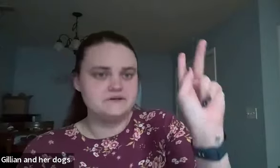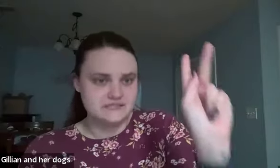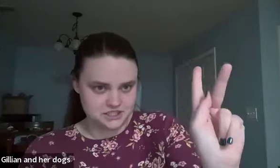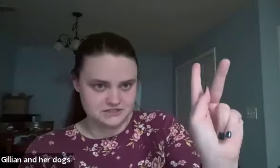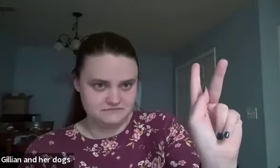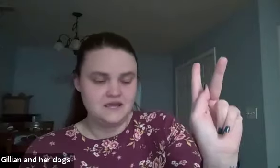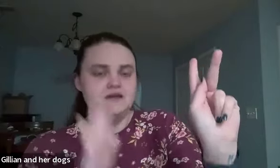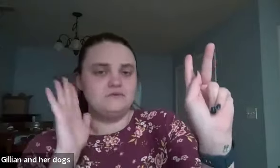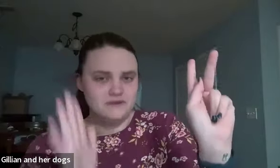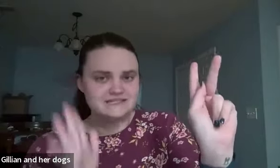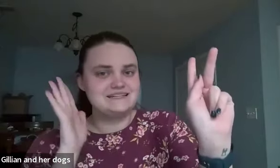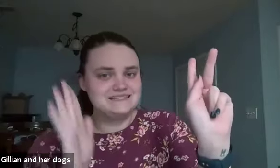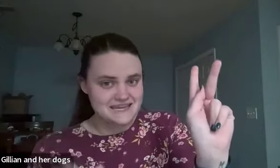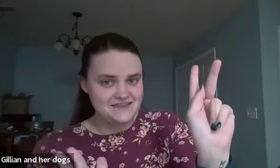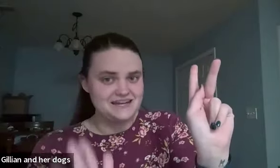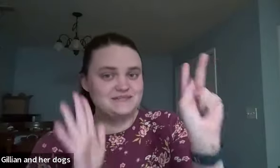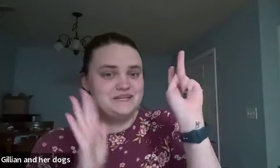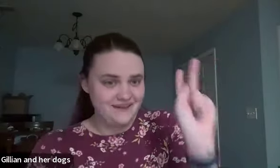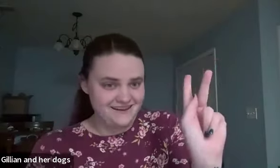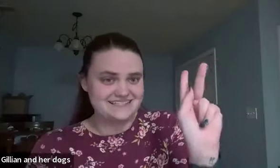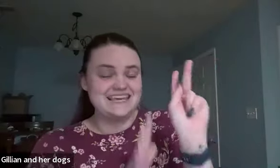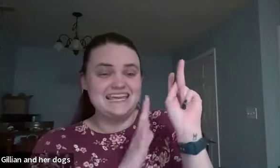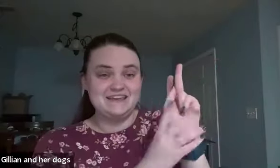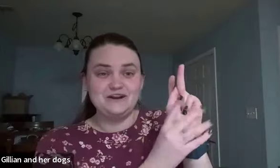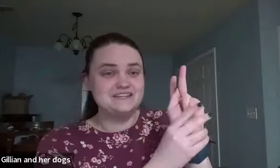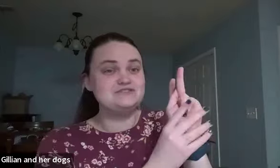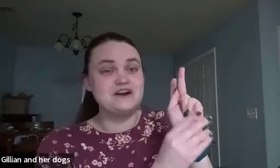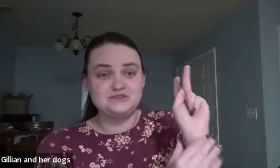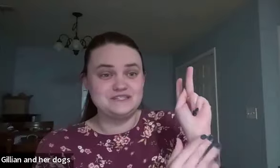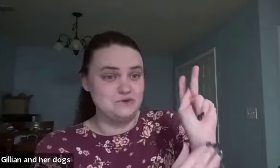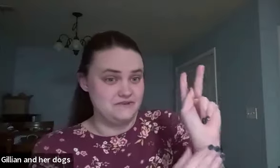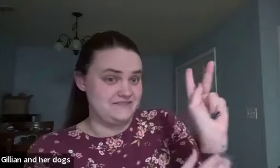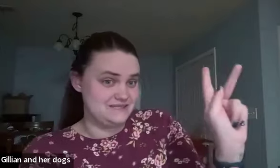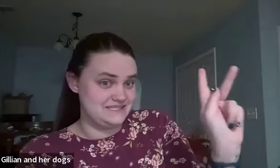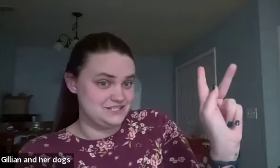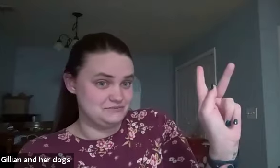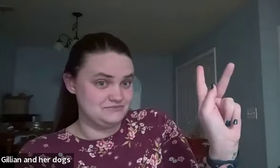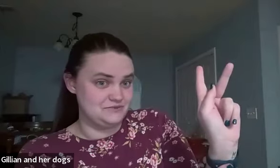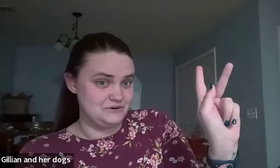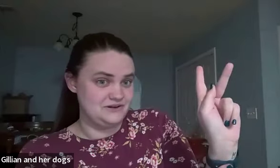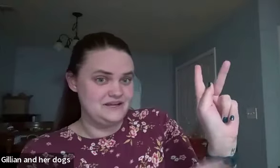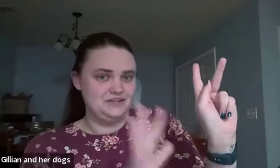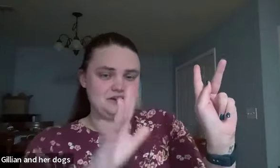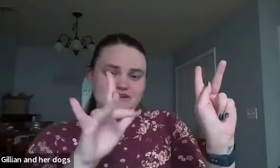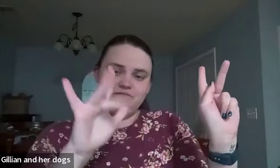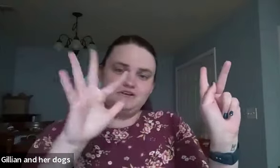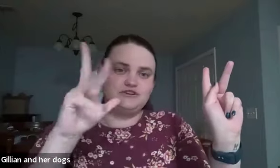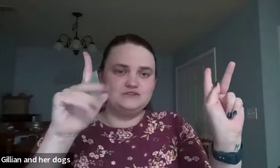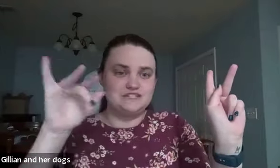right position. The reason I say that is because your hands are not used to moving in this position before. Your fingers are not used